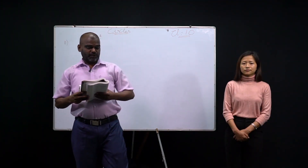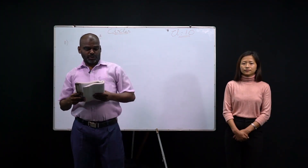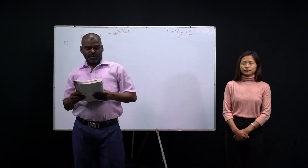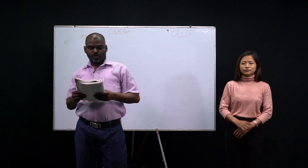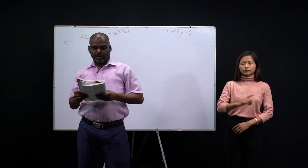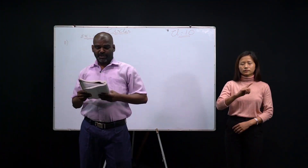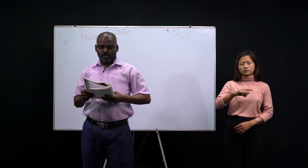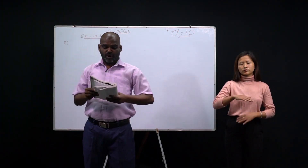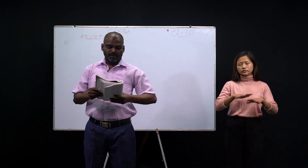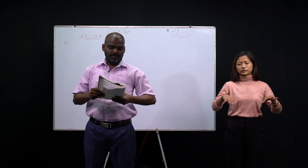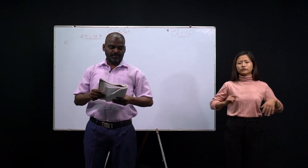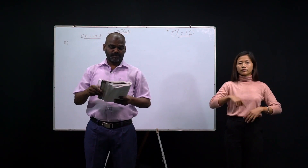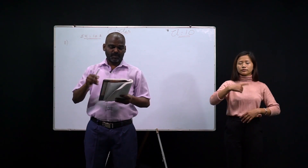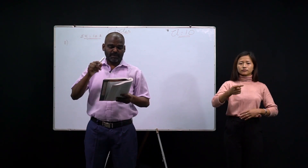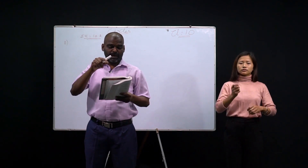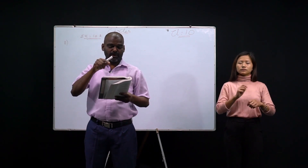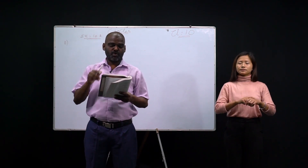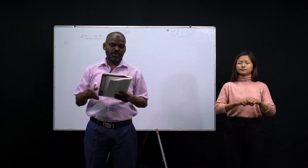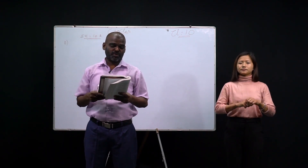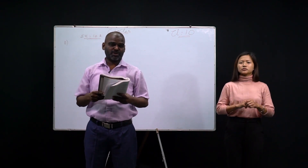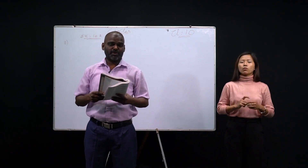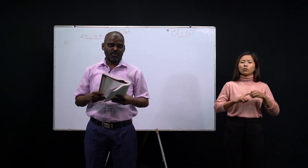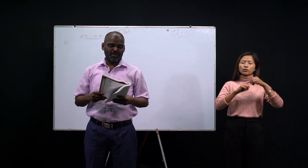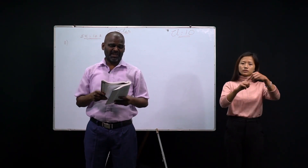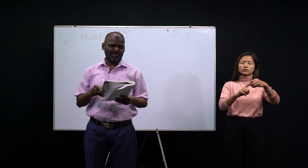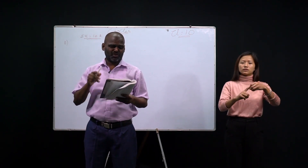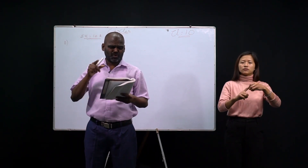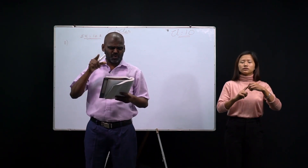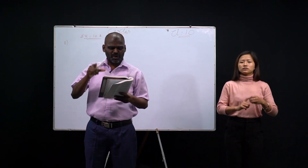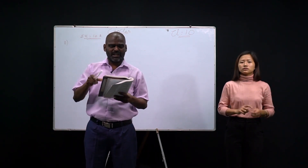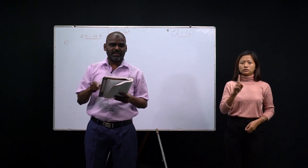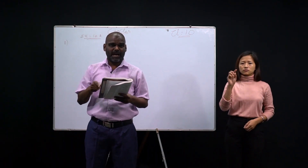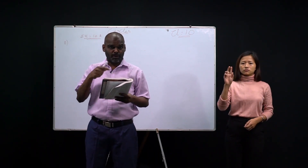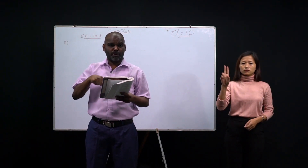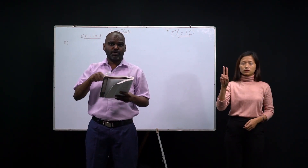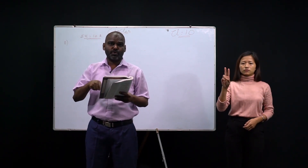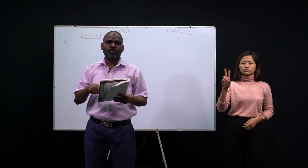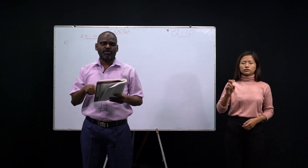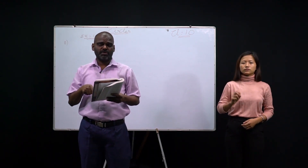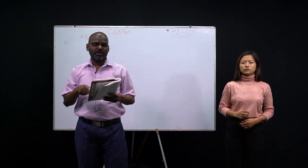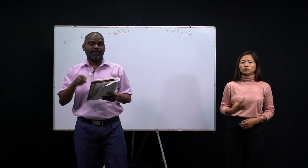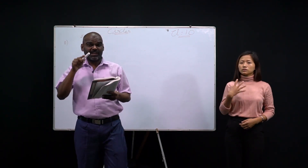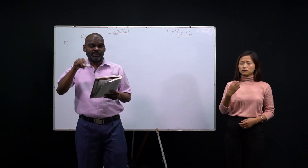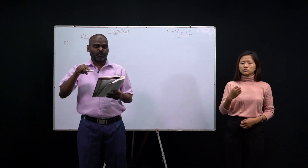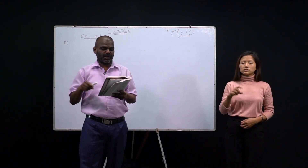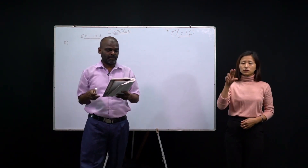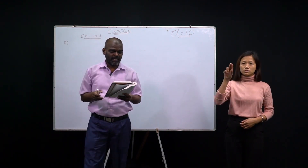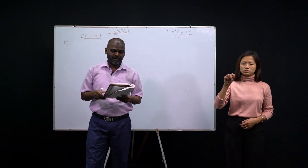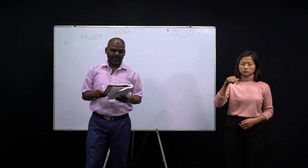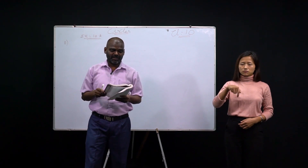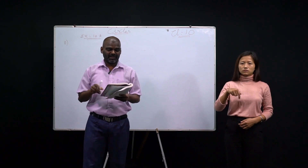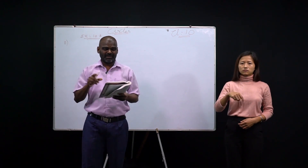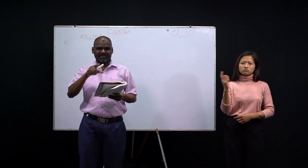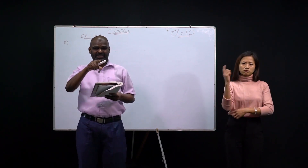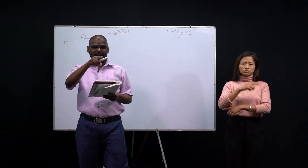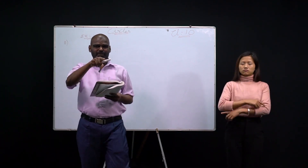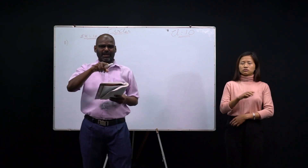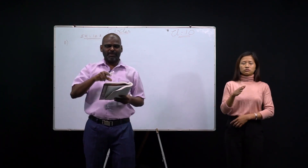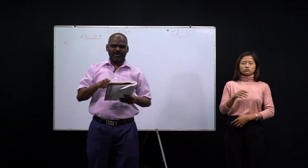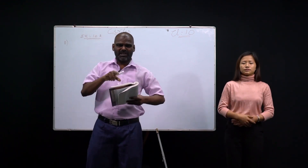Children, next question is question number 12. But I am not going to do question number 12 because it is too lengthy. I am going to do, but not today, because